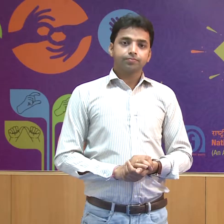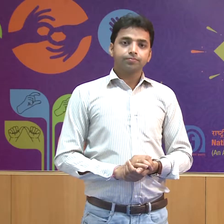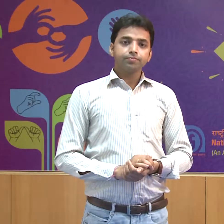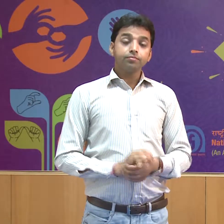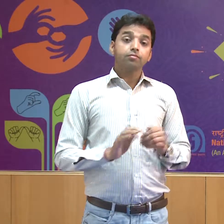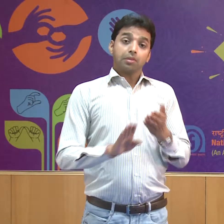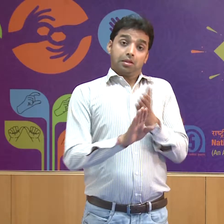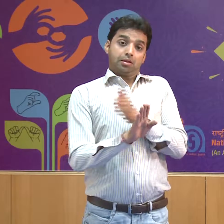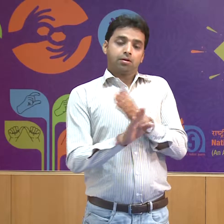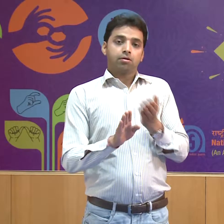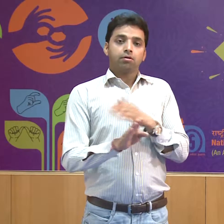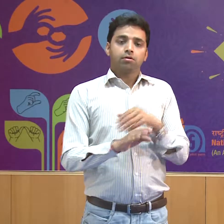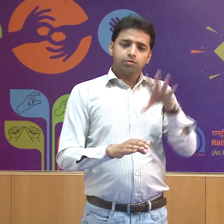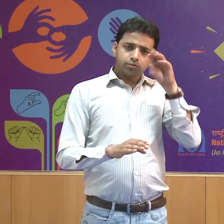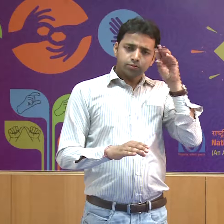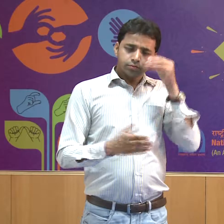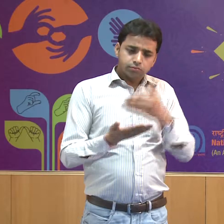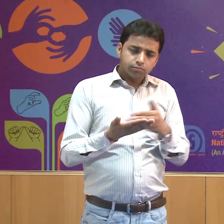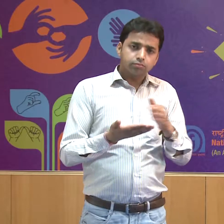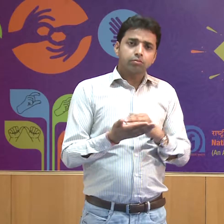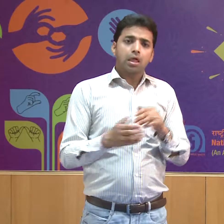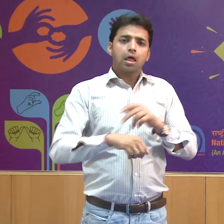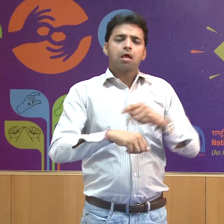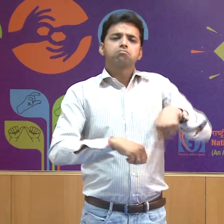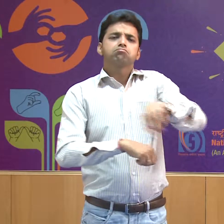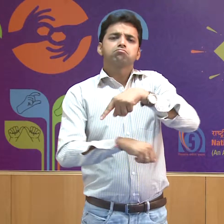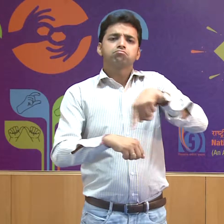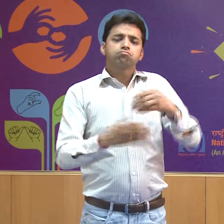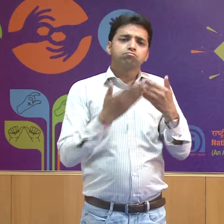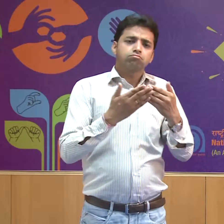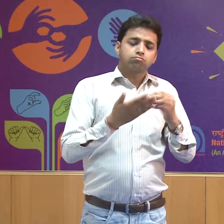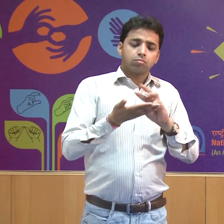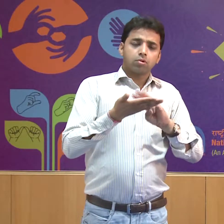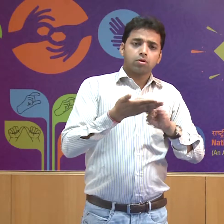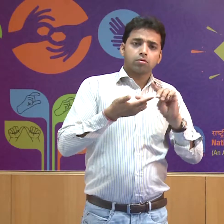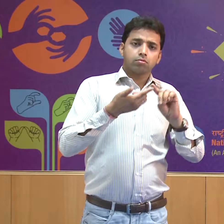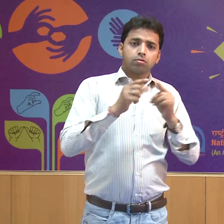Before we learn about the condition of education in medieval India,